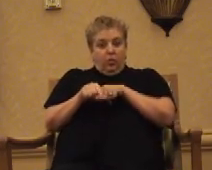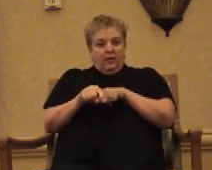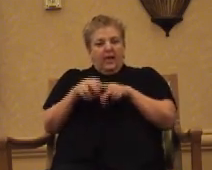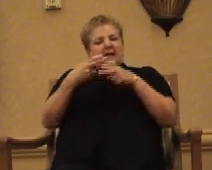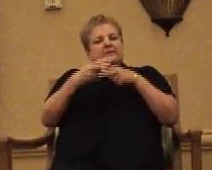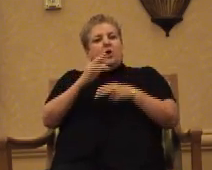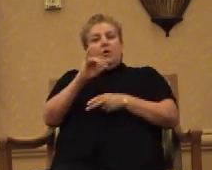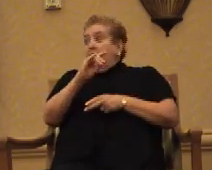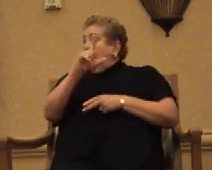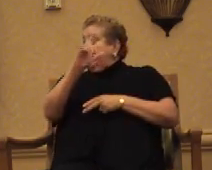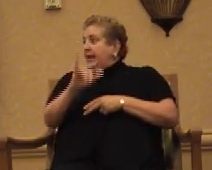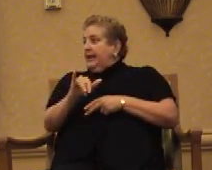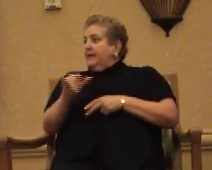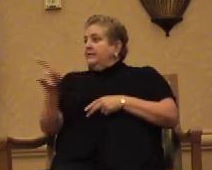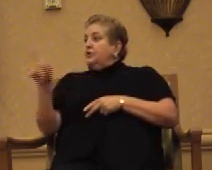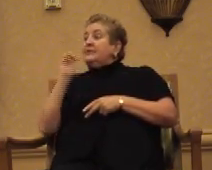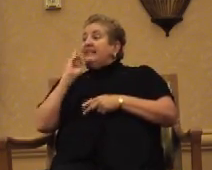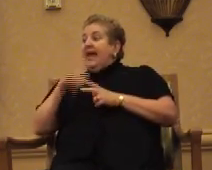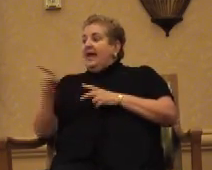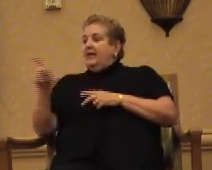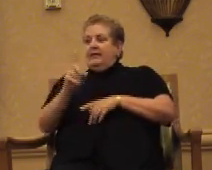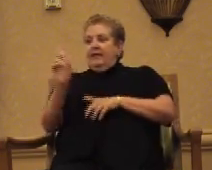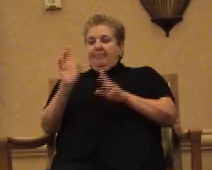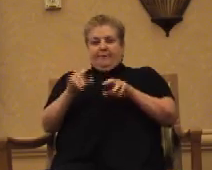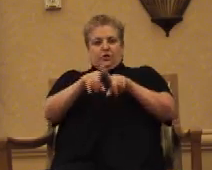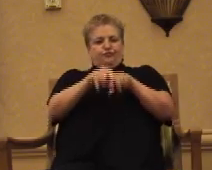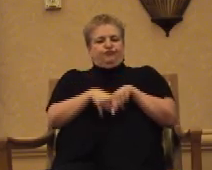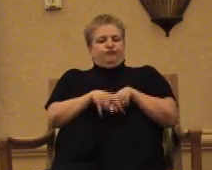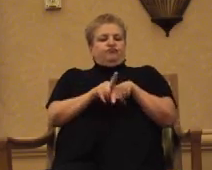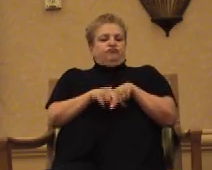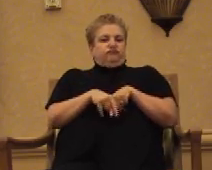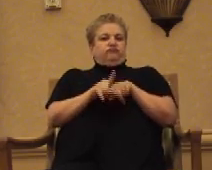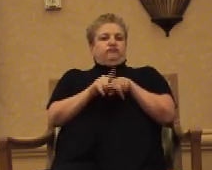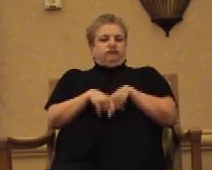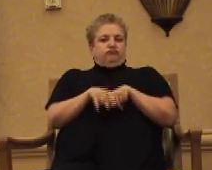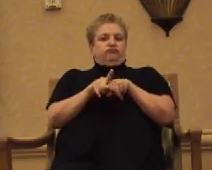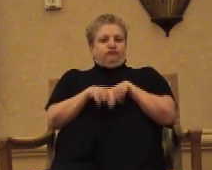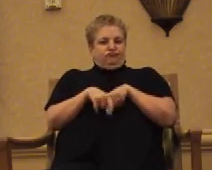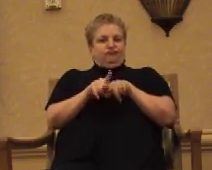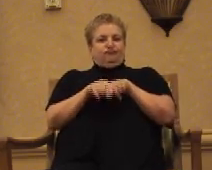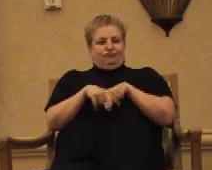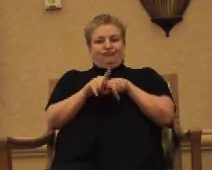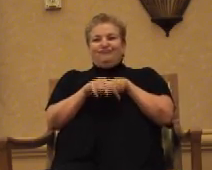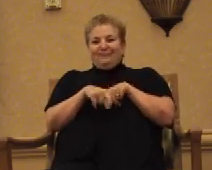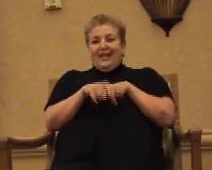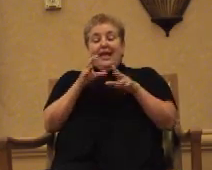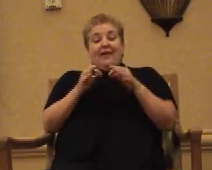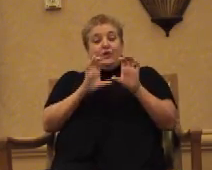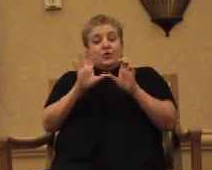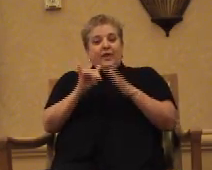There's one. And you cross that foot and it's going like that. If you gave me a pencil, I ate